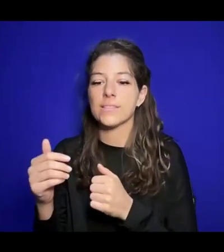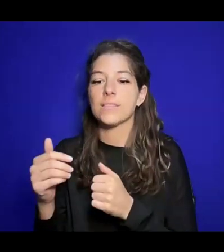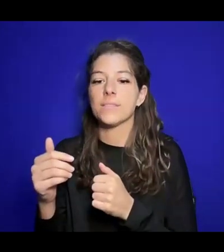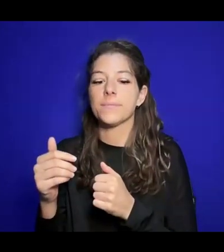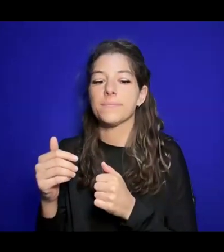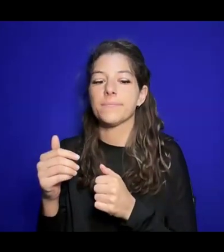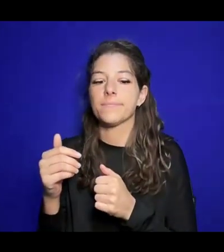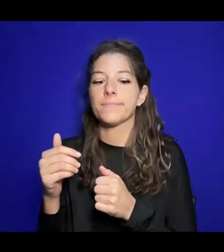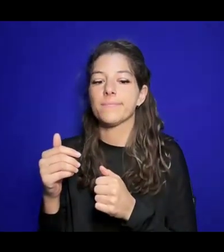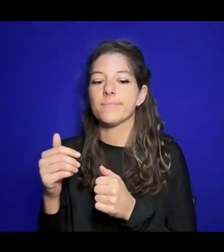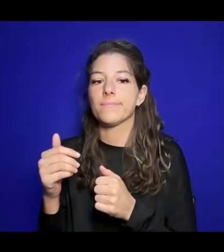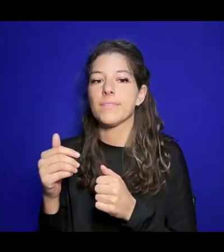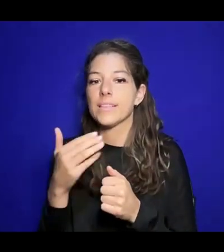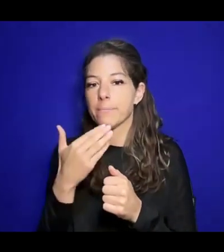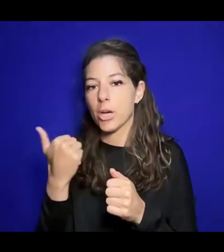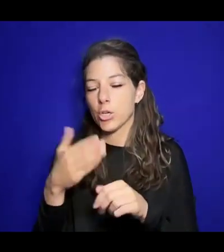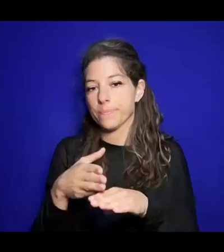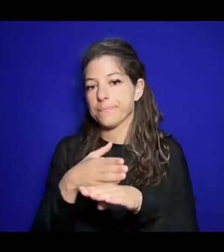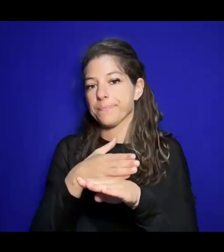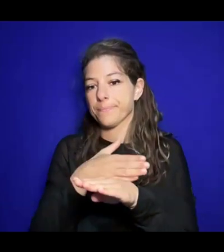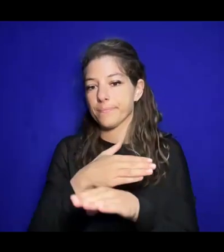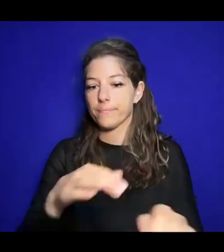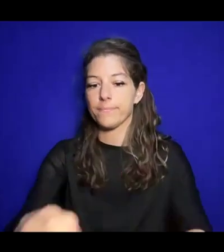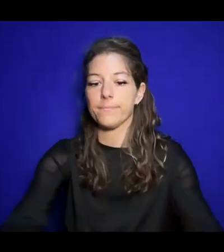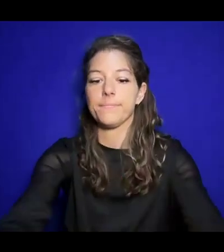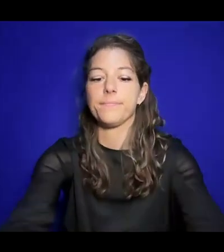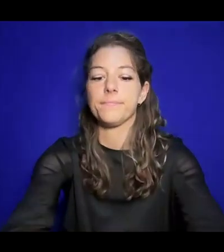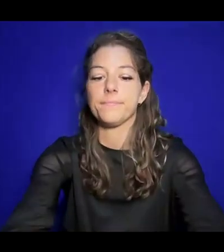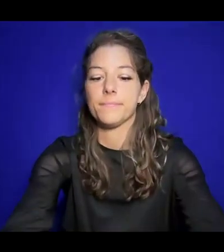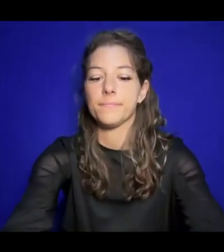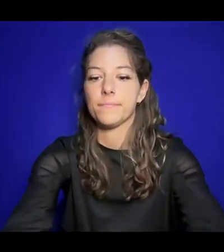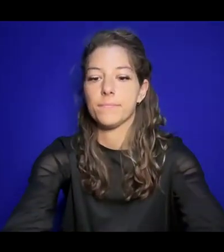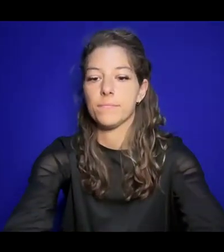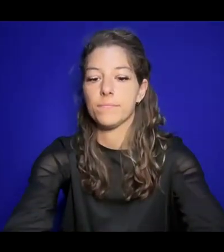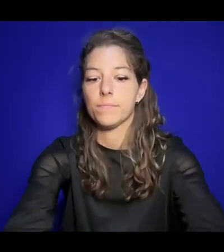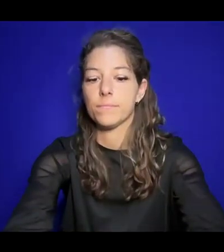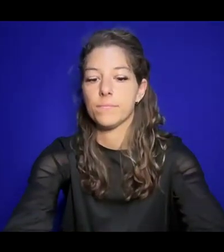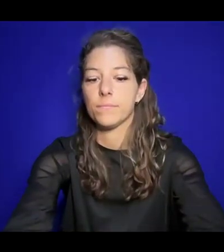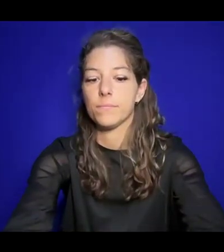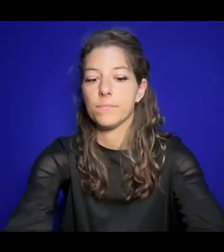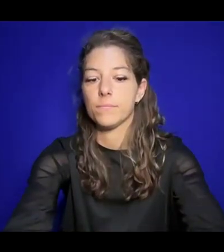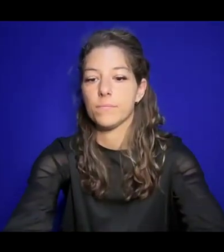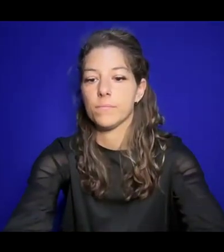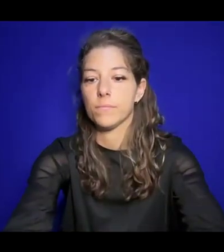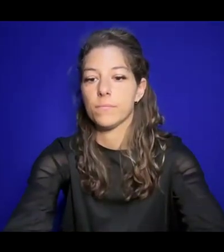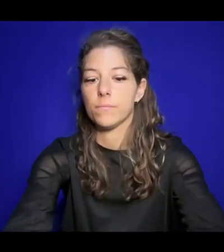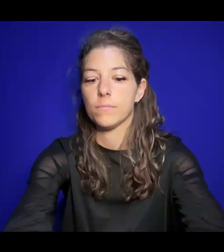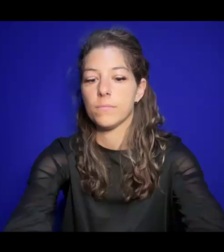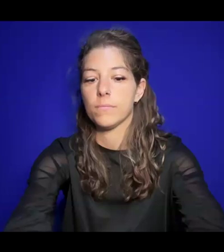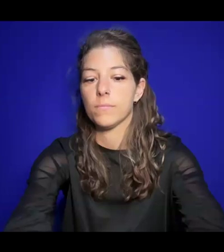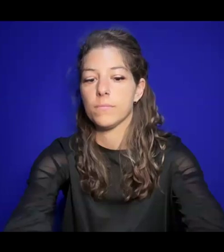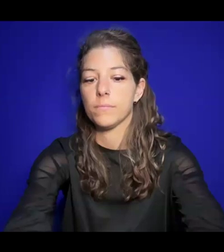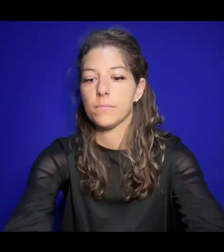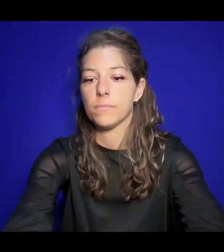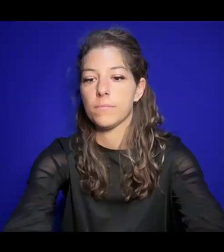yourself into a routine, it gets better and better. The more that the individual is able to do on their own, it gets better for them. But